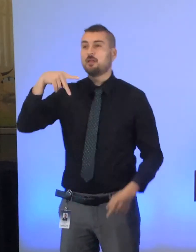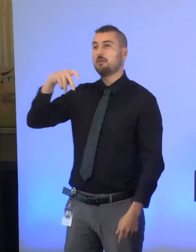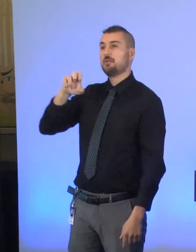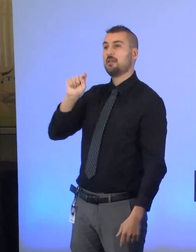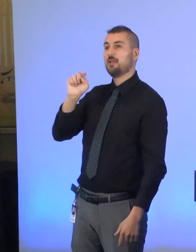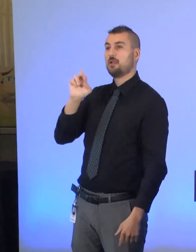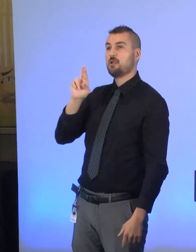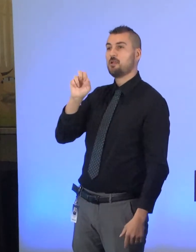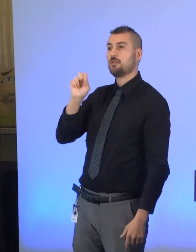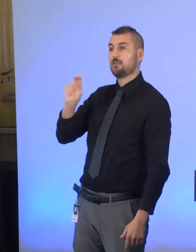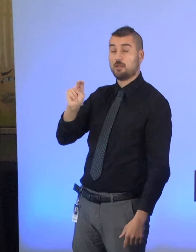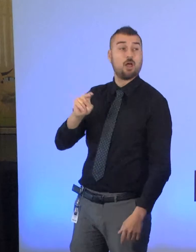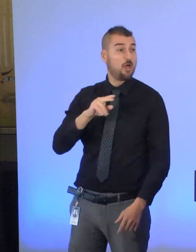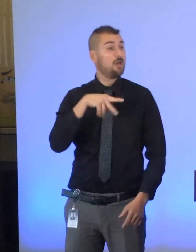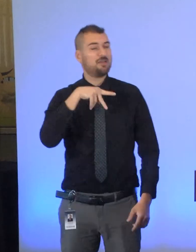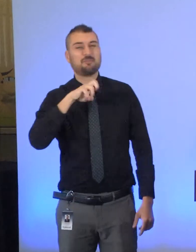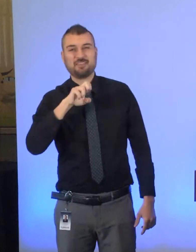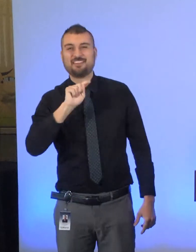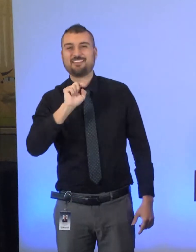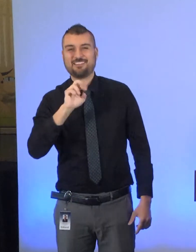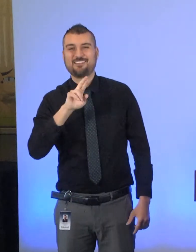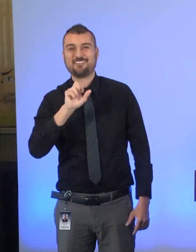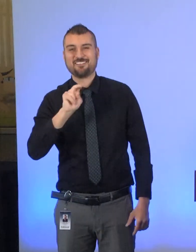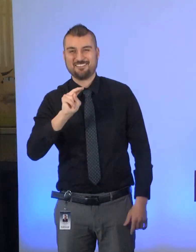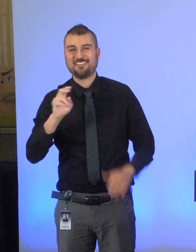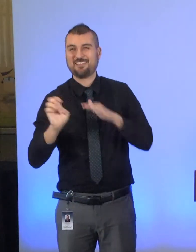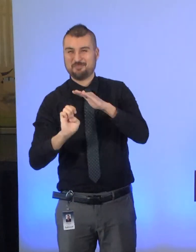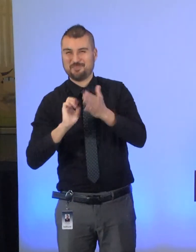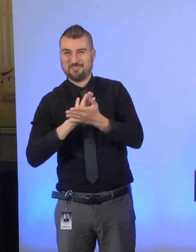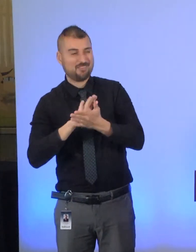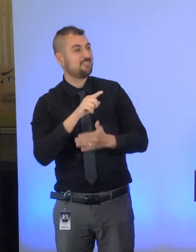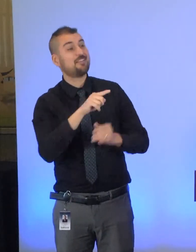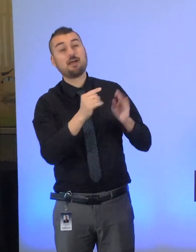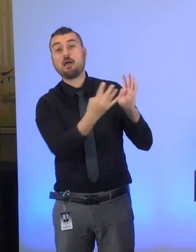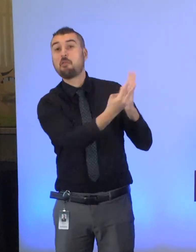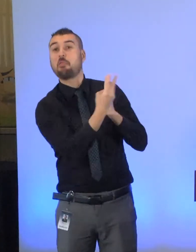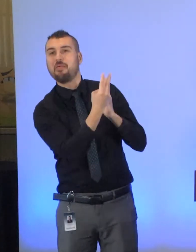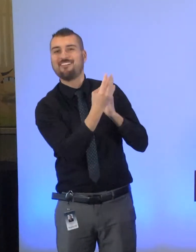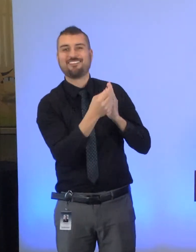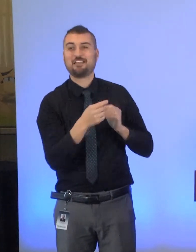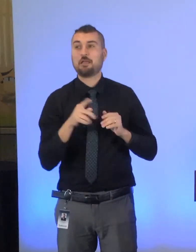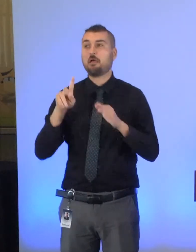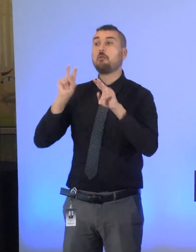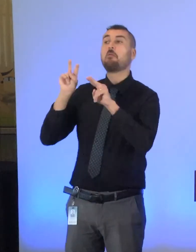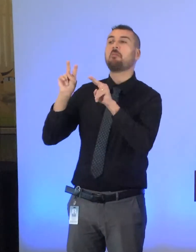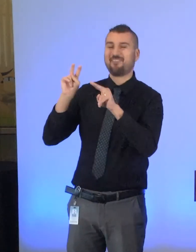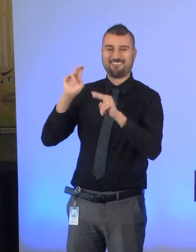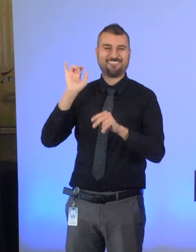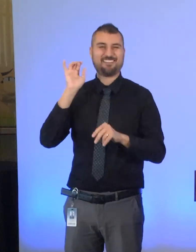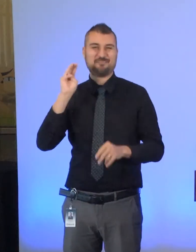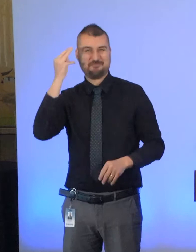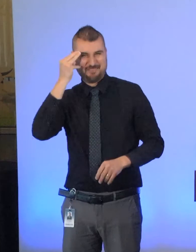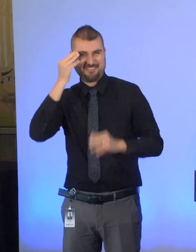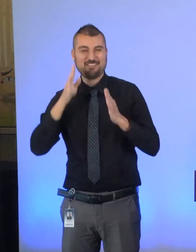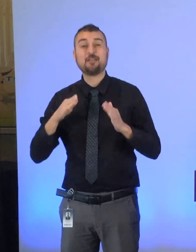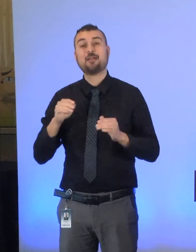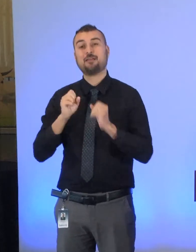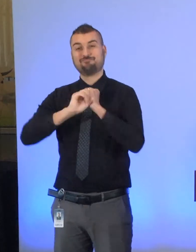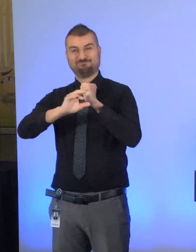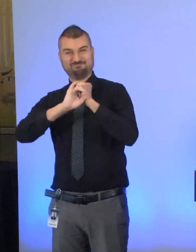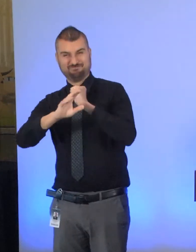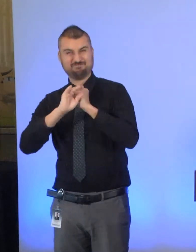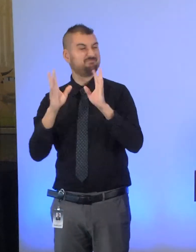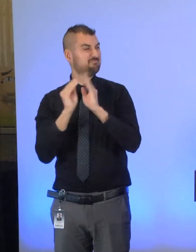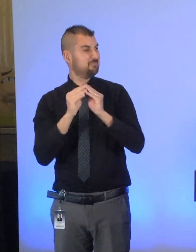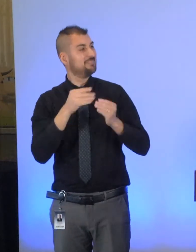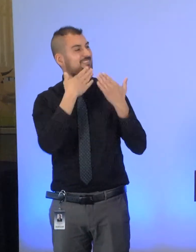Peterson Elementary, who are snuck over to the side, checking out the mayor's press conference. Thanks, guys, for being here. Just wanted